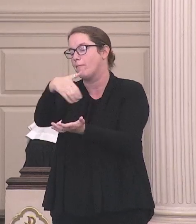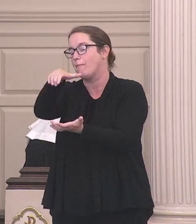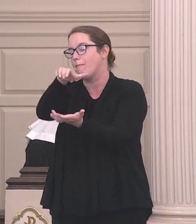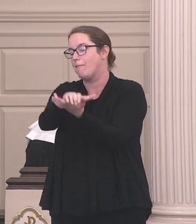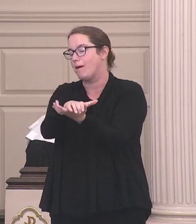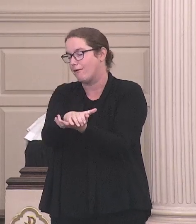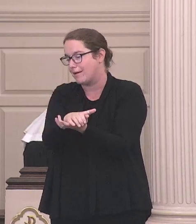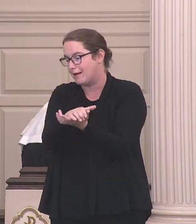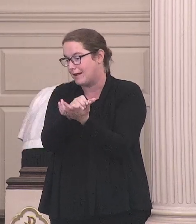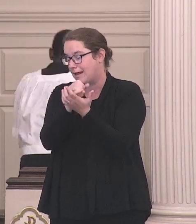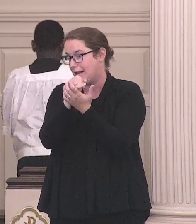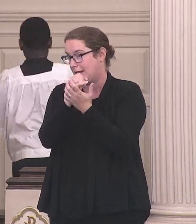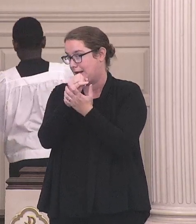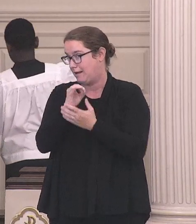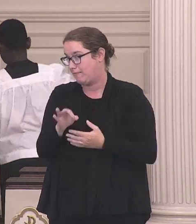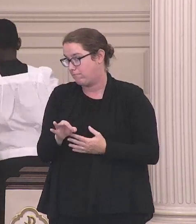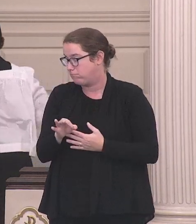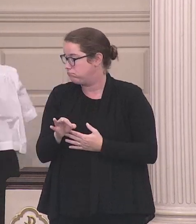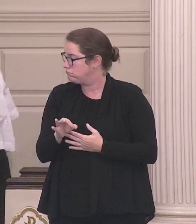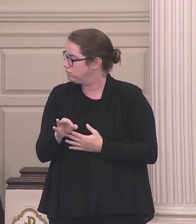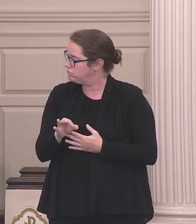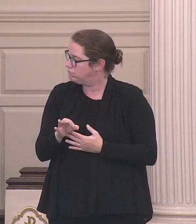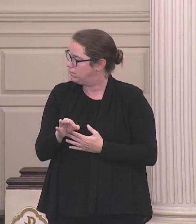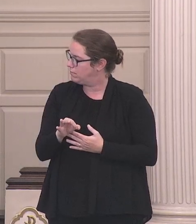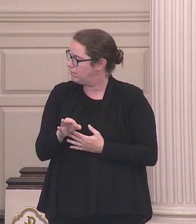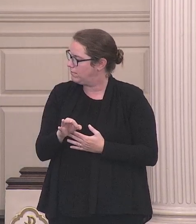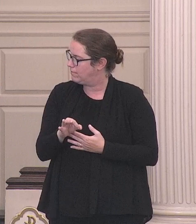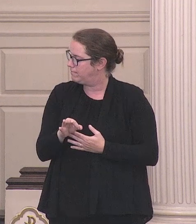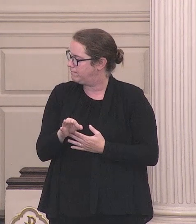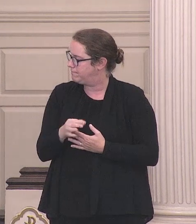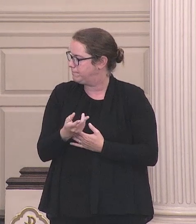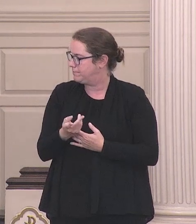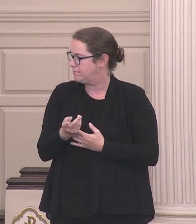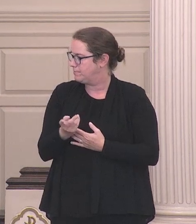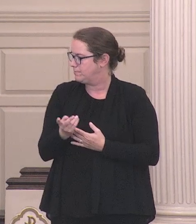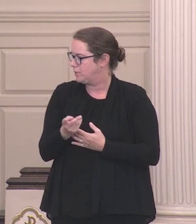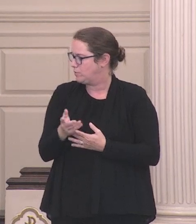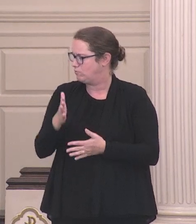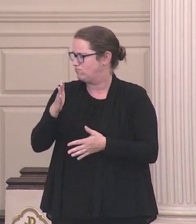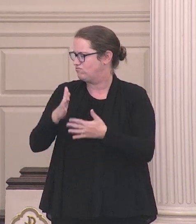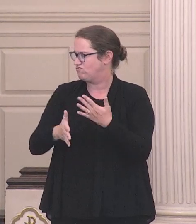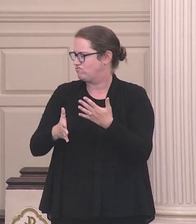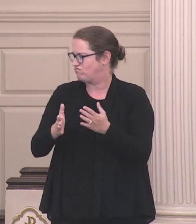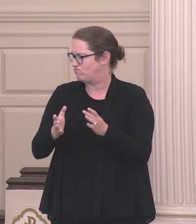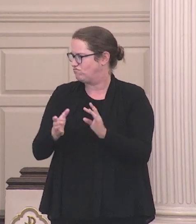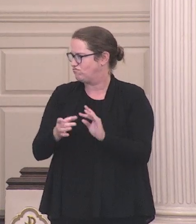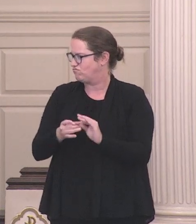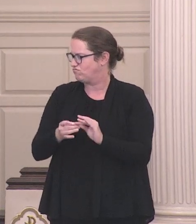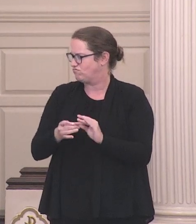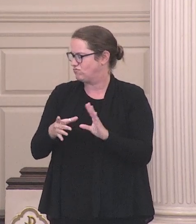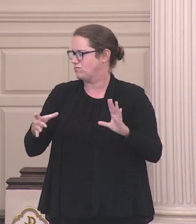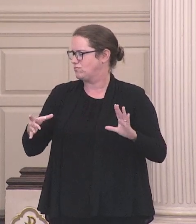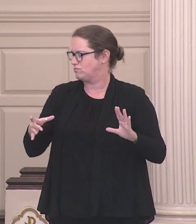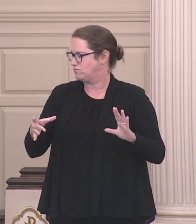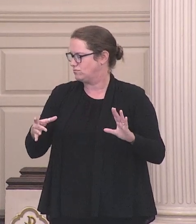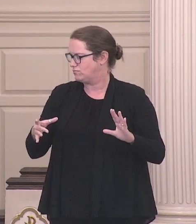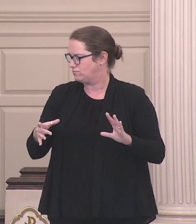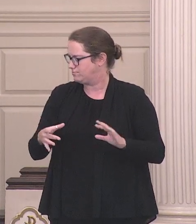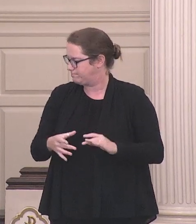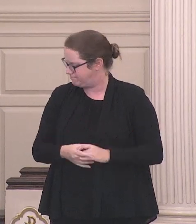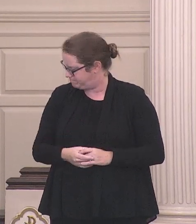bond, that this is set away, that these